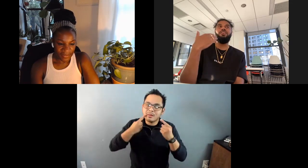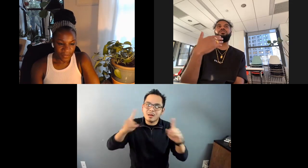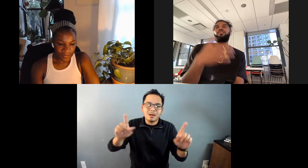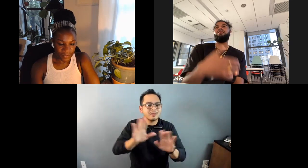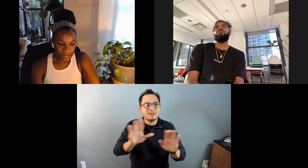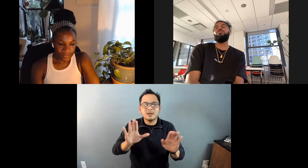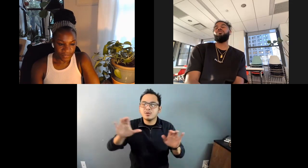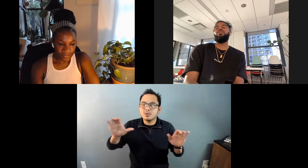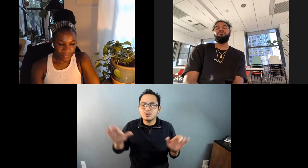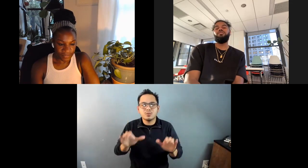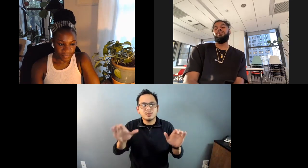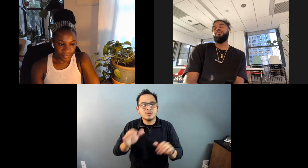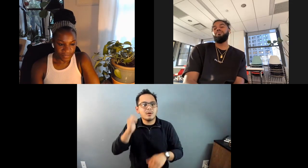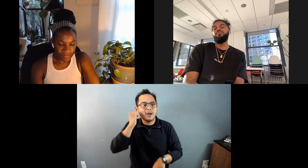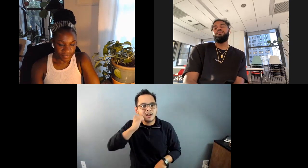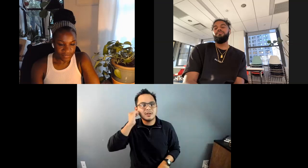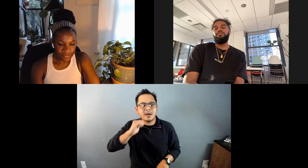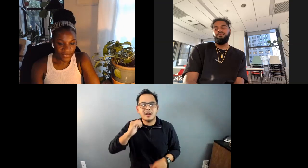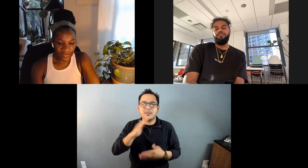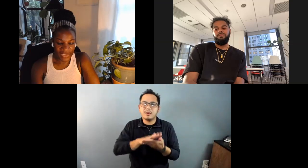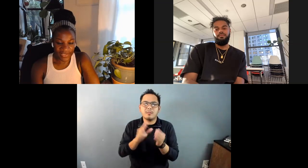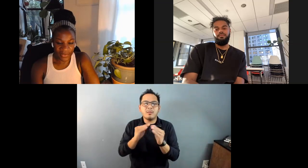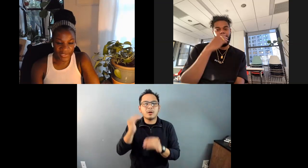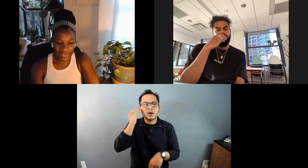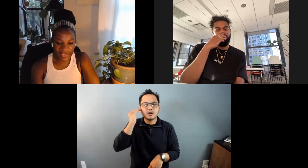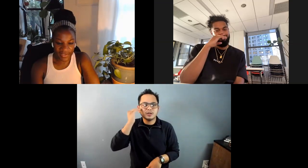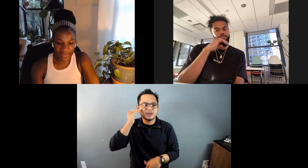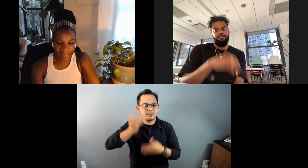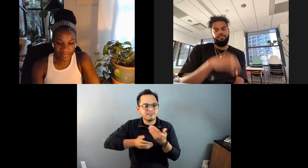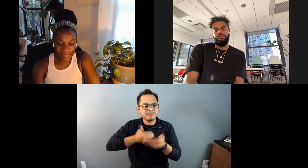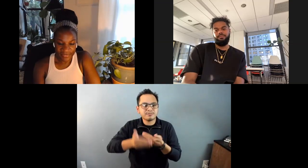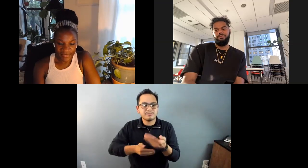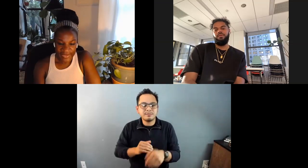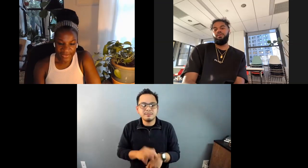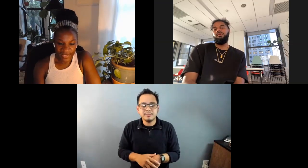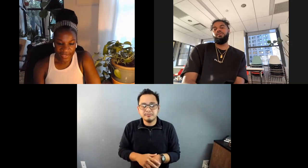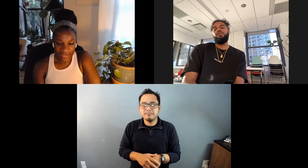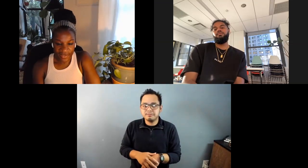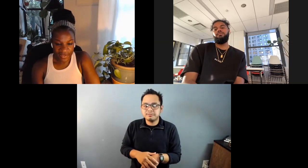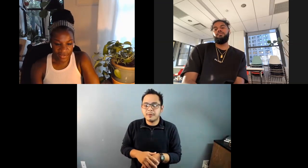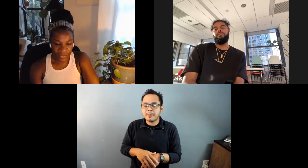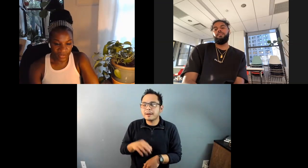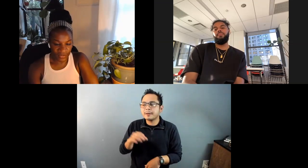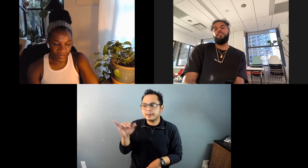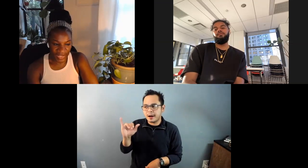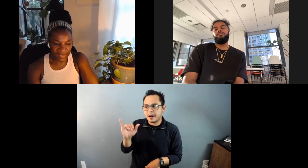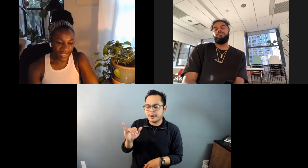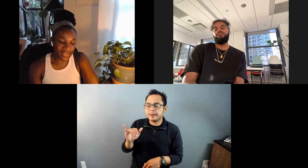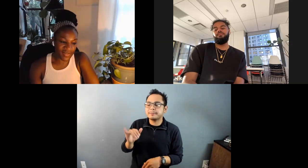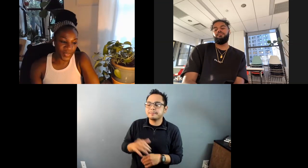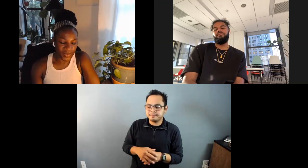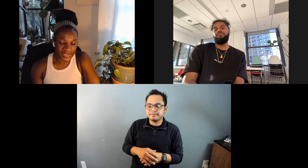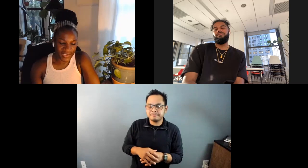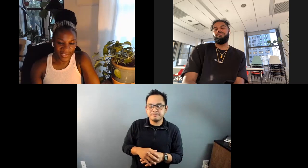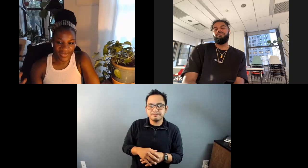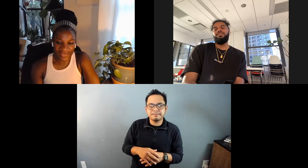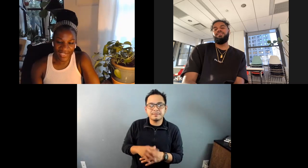sure. Yeah. And we probably both try to tell stories that reflect that in a way. like you and your music and like me and my